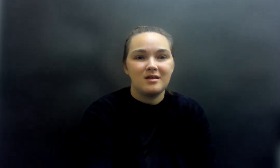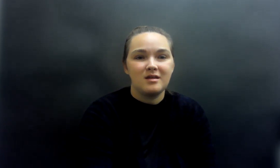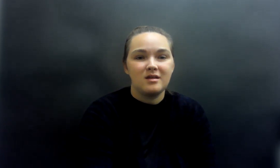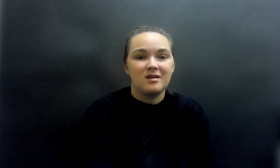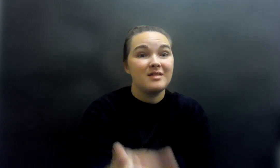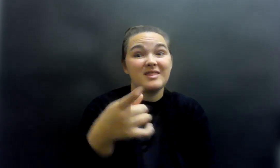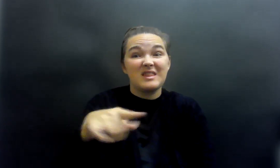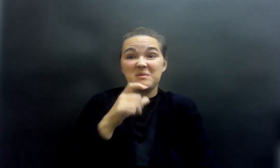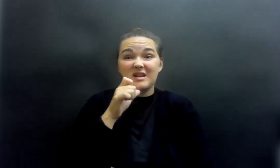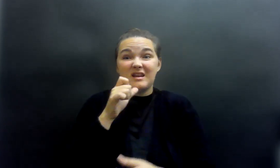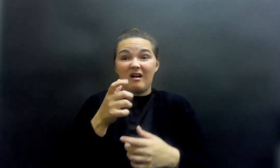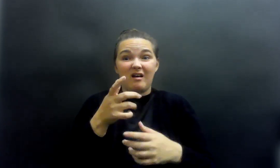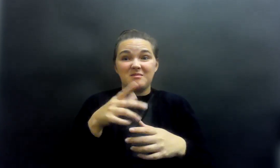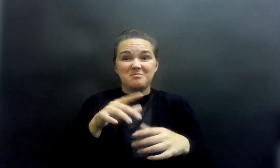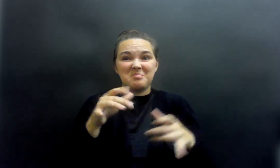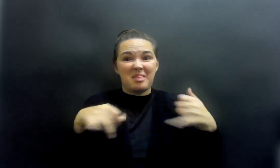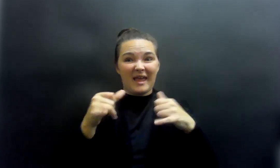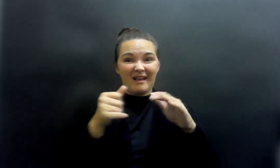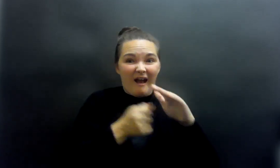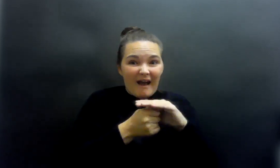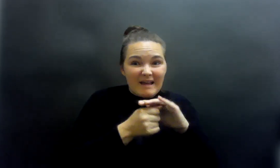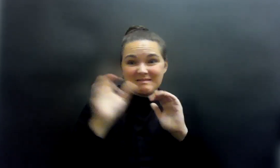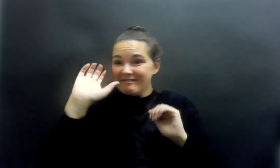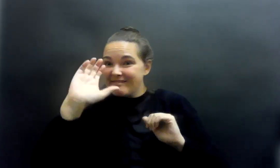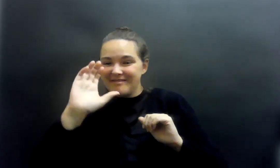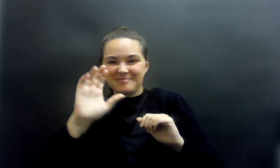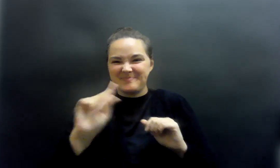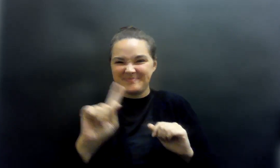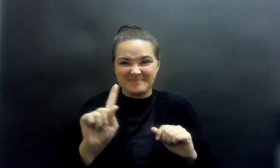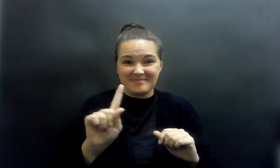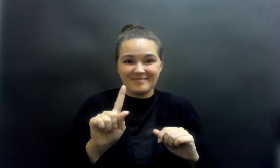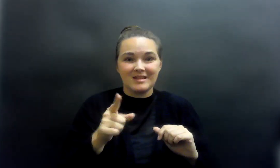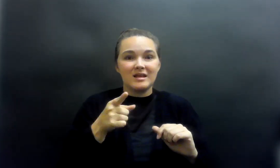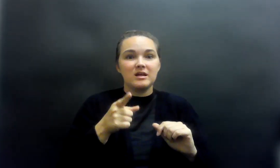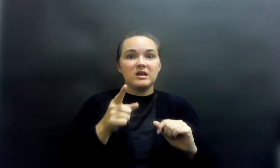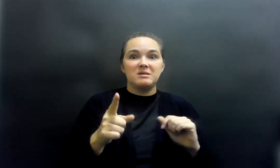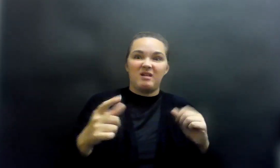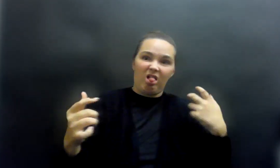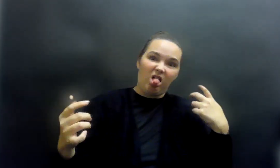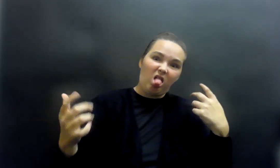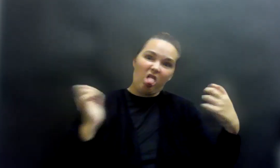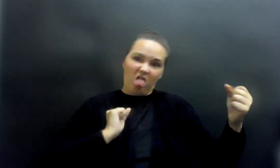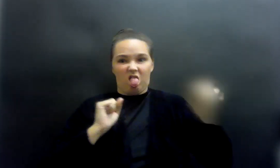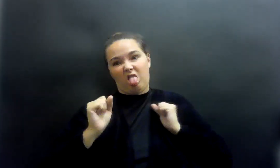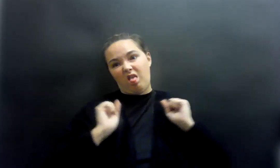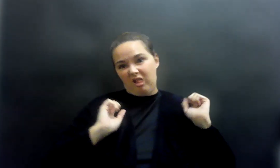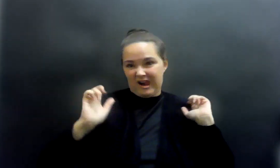trying to catch his breath. All day, he'd been grabbed and thumped by little cousins who thought he was a climbing